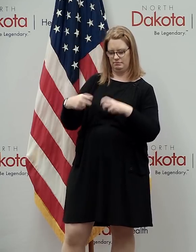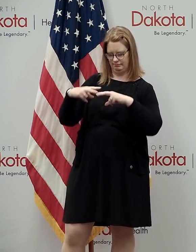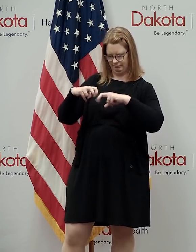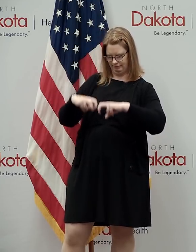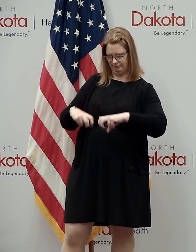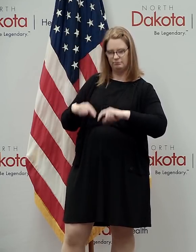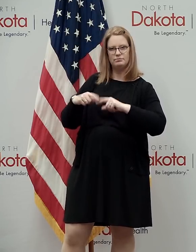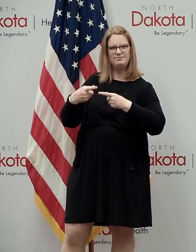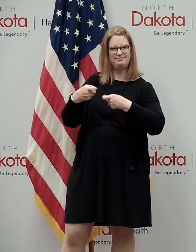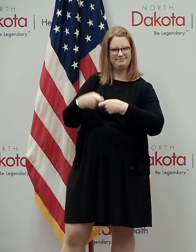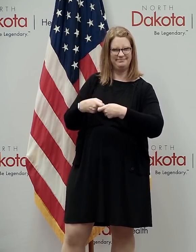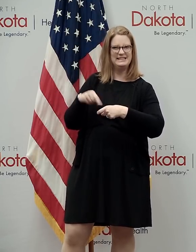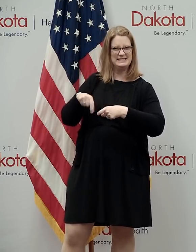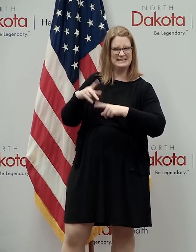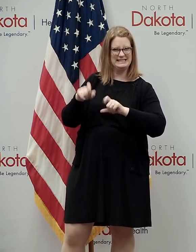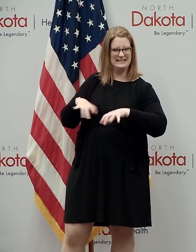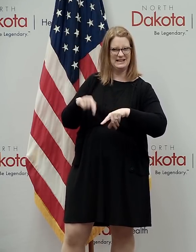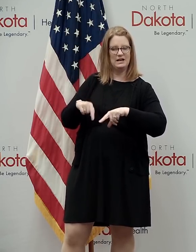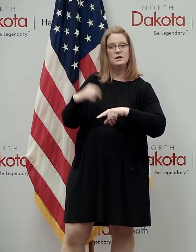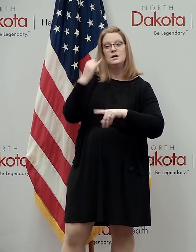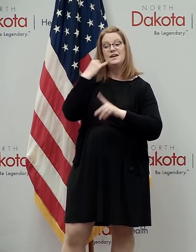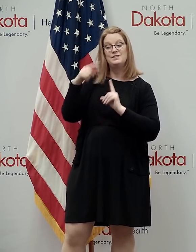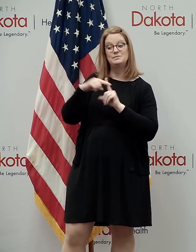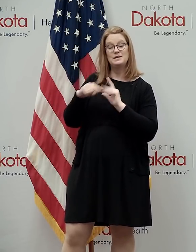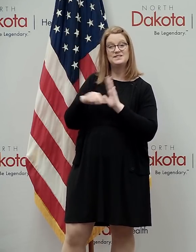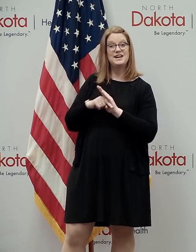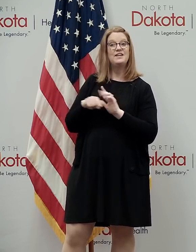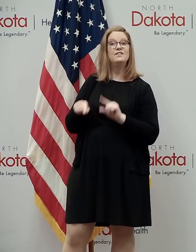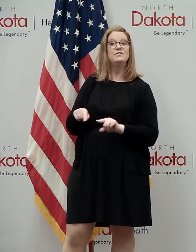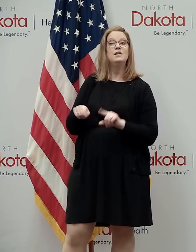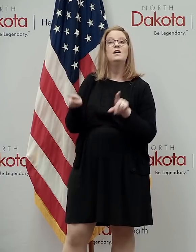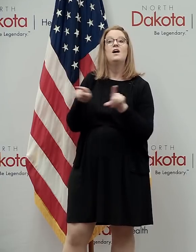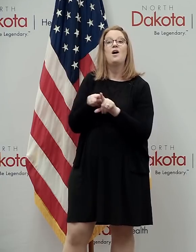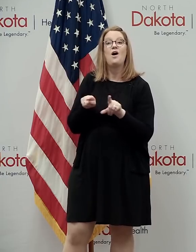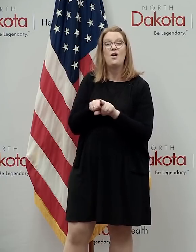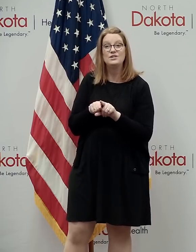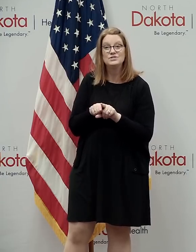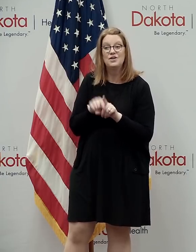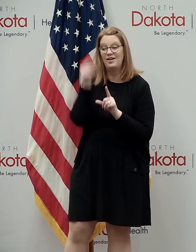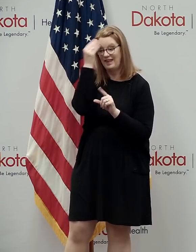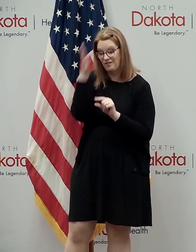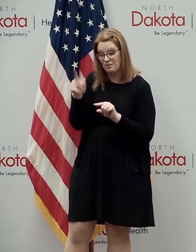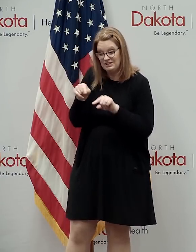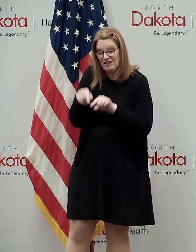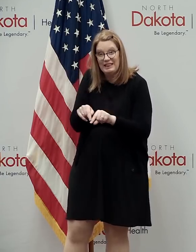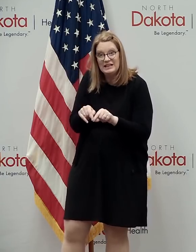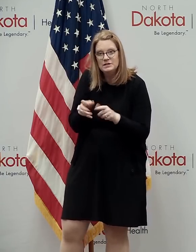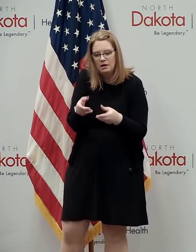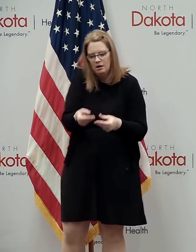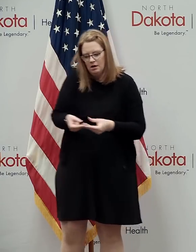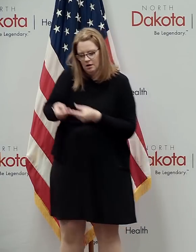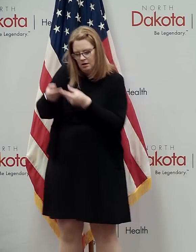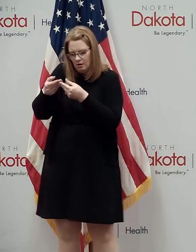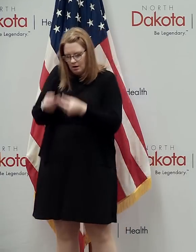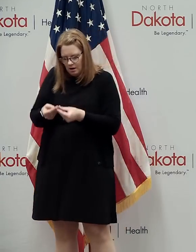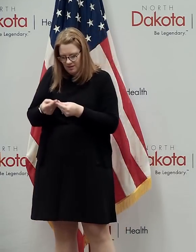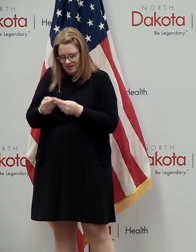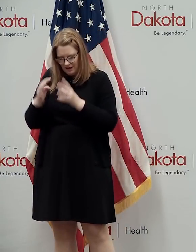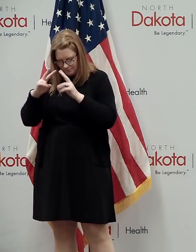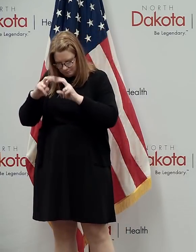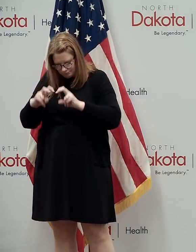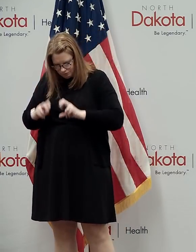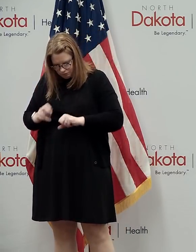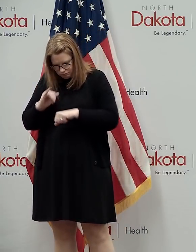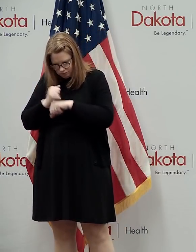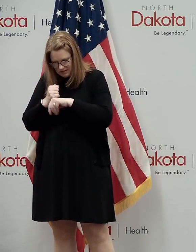important note of whether that test is positive or negative, but it is turning that data into something useful that will help us solve